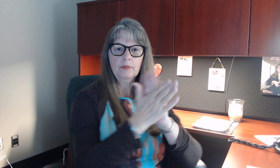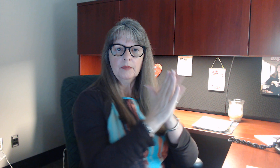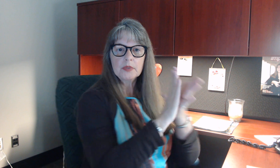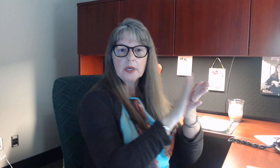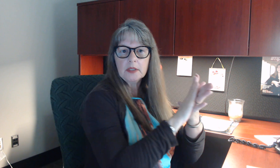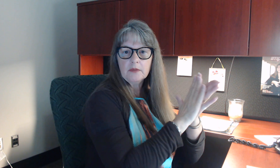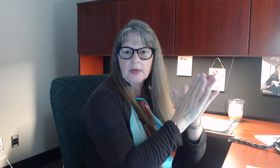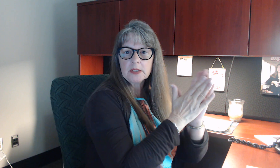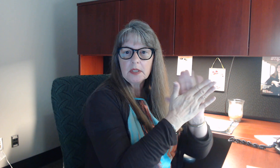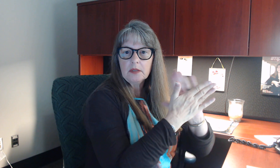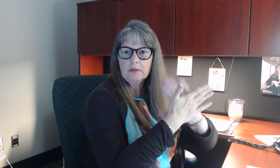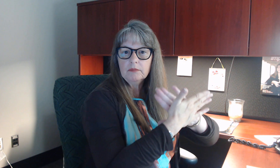It's not anything fancy.